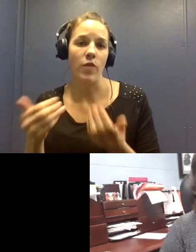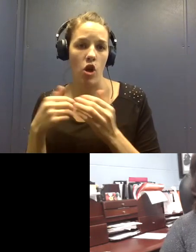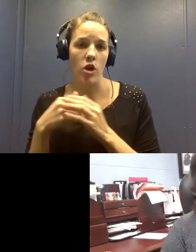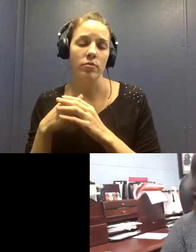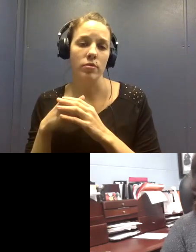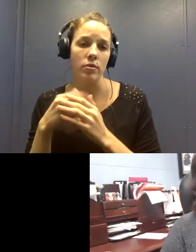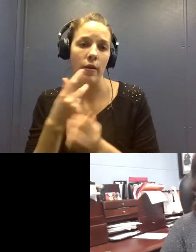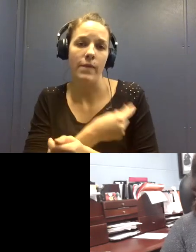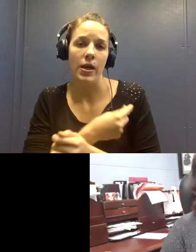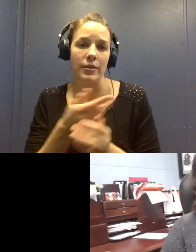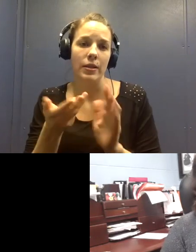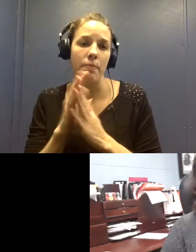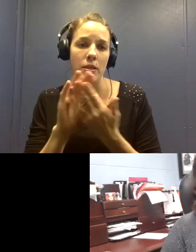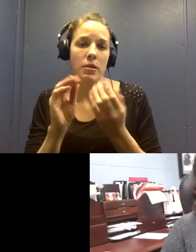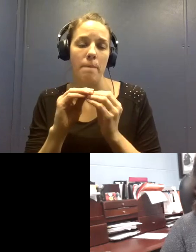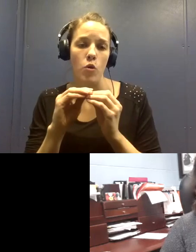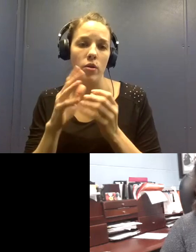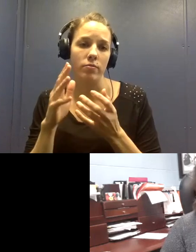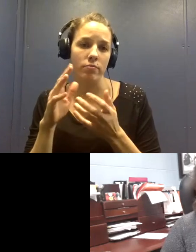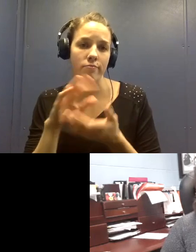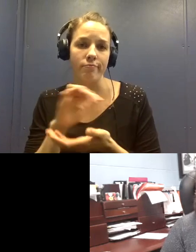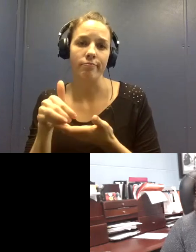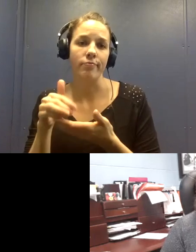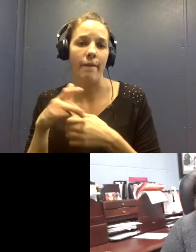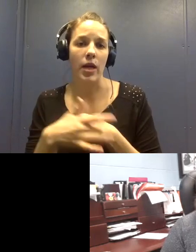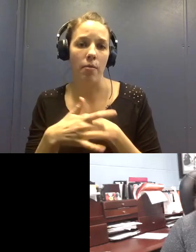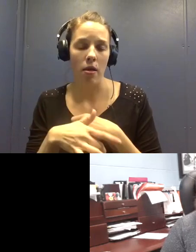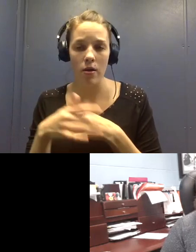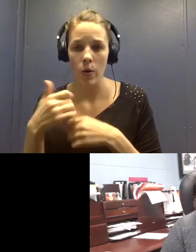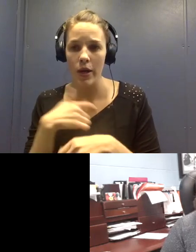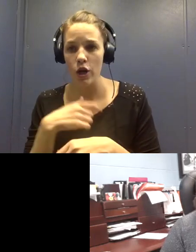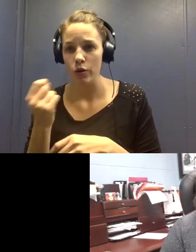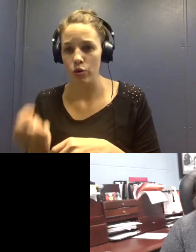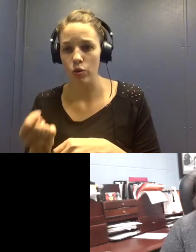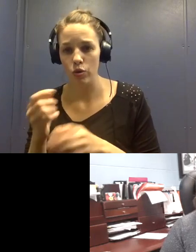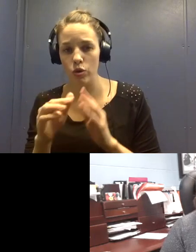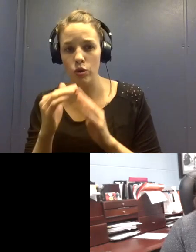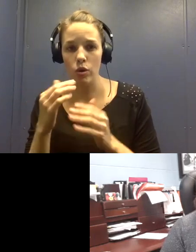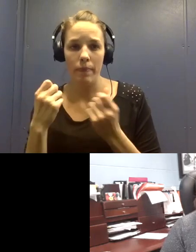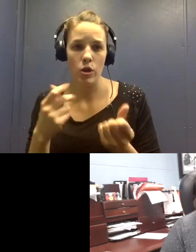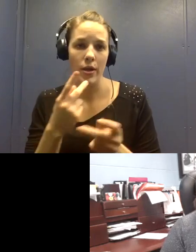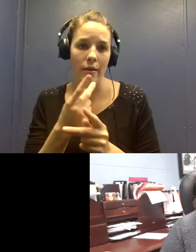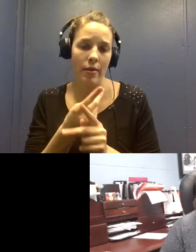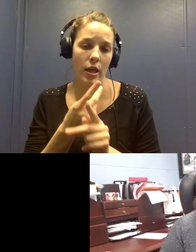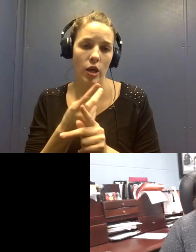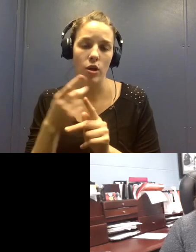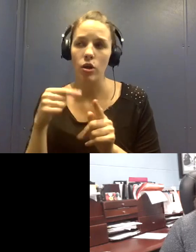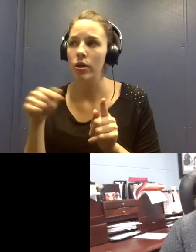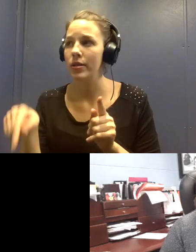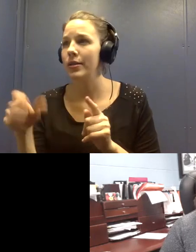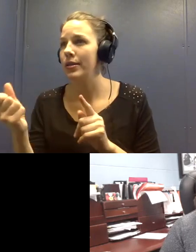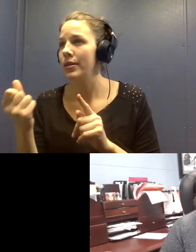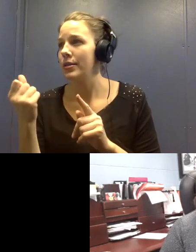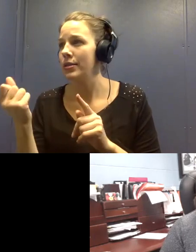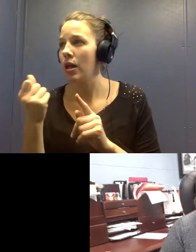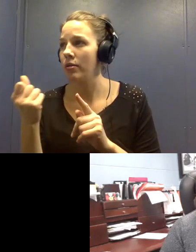vaccine becomes more plentiful. We are doing Tuesdays. Community healthcare is doing Saturdays